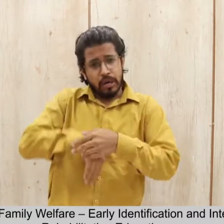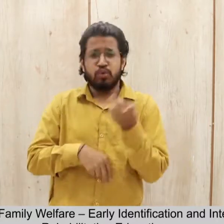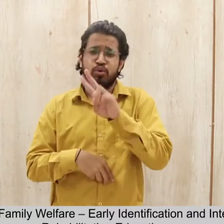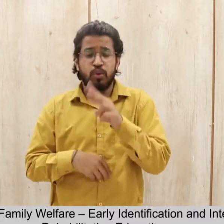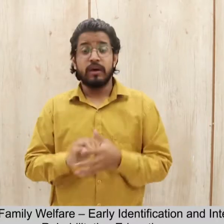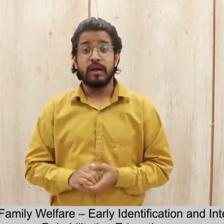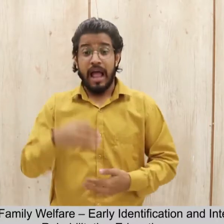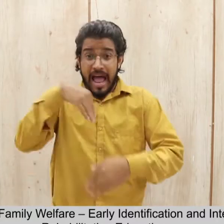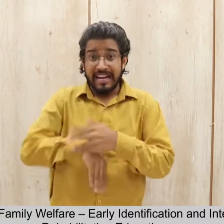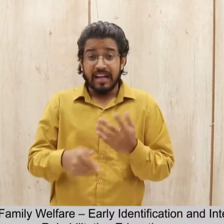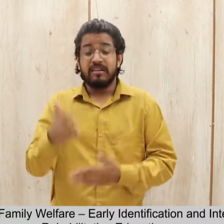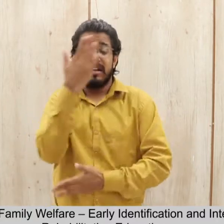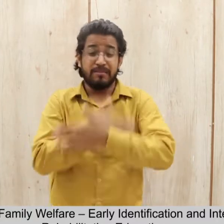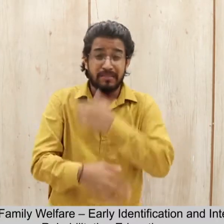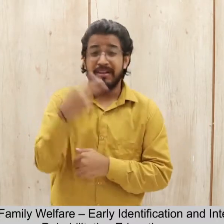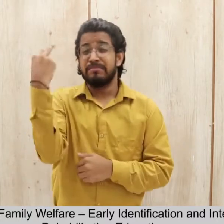Early Identification and Intervention.